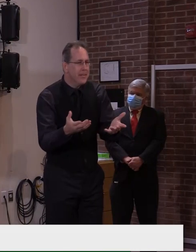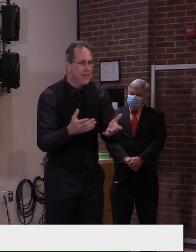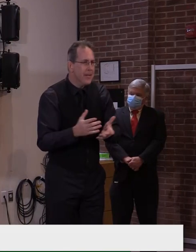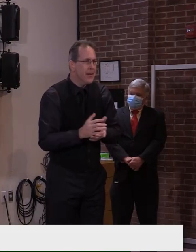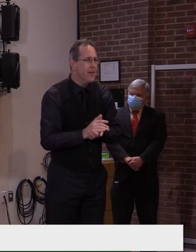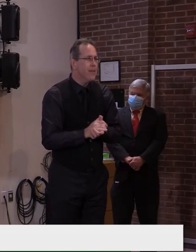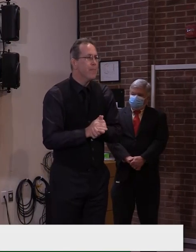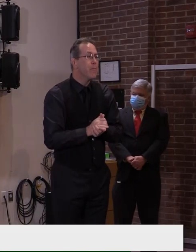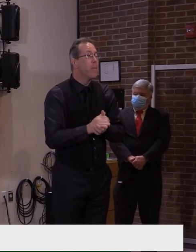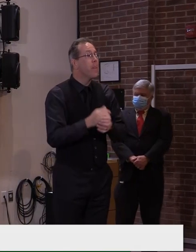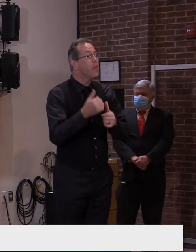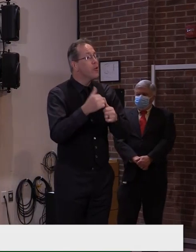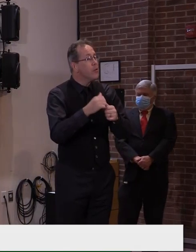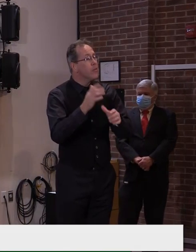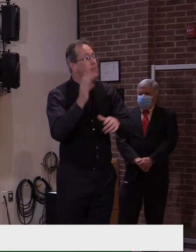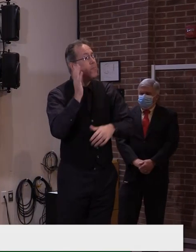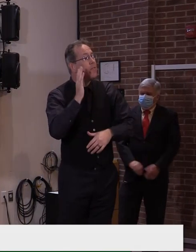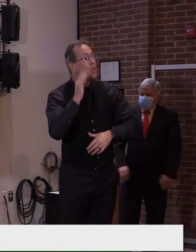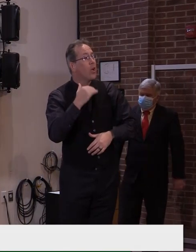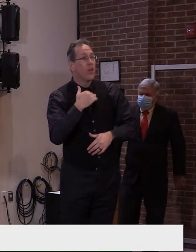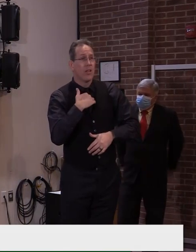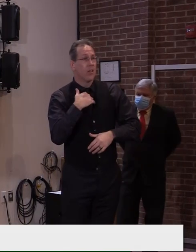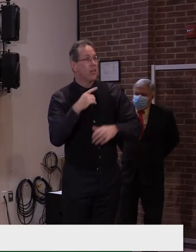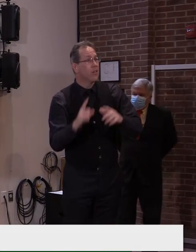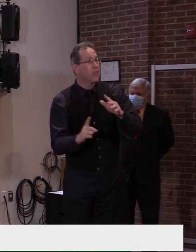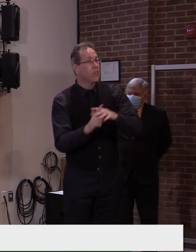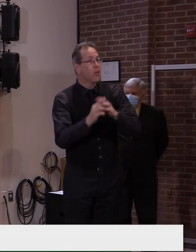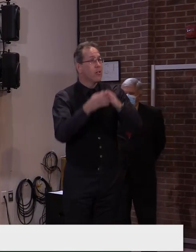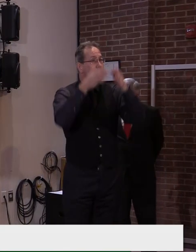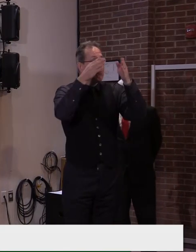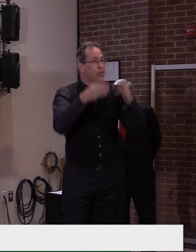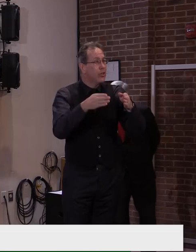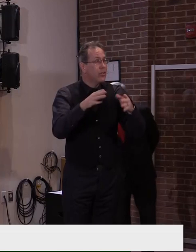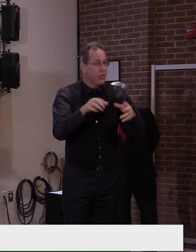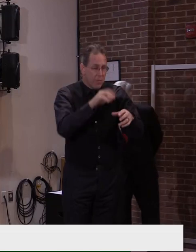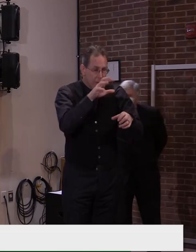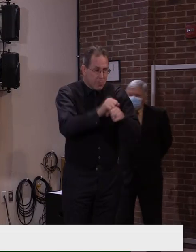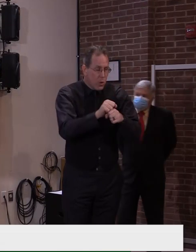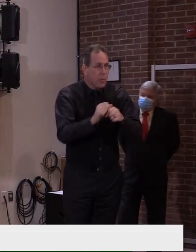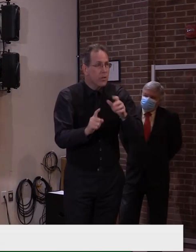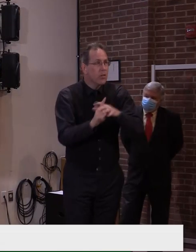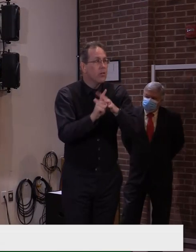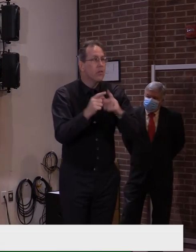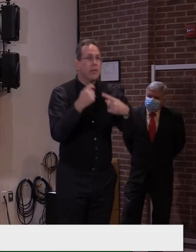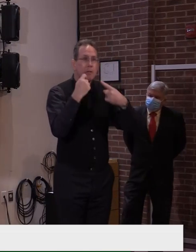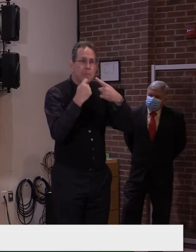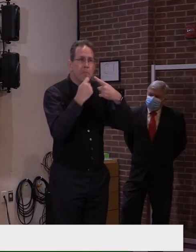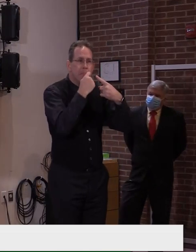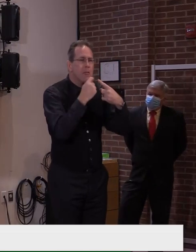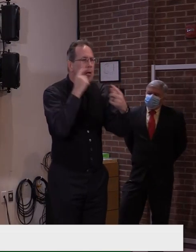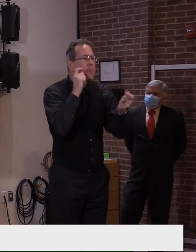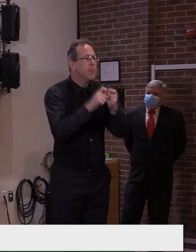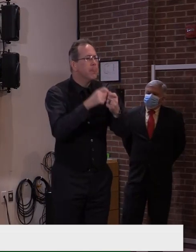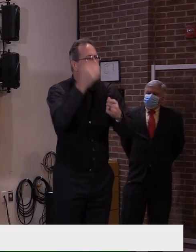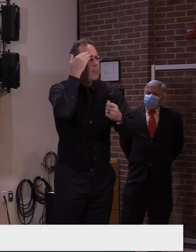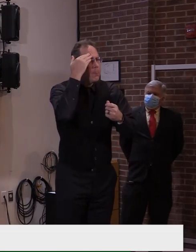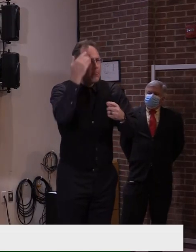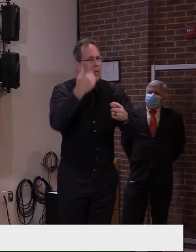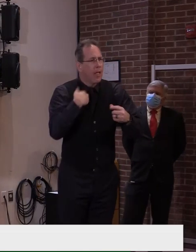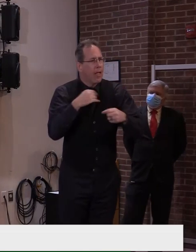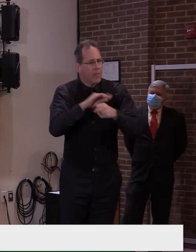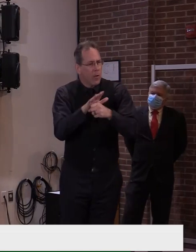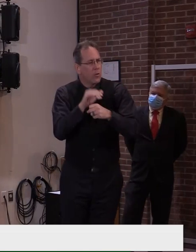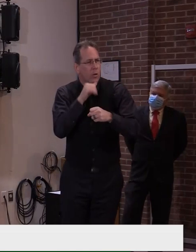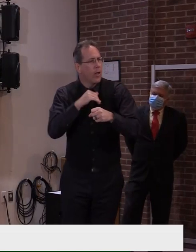data that we've been being able to communicate to you over the last almost 2 years,